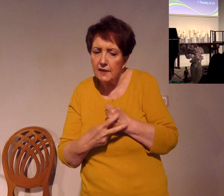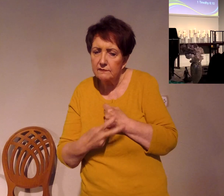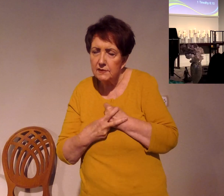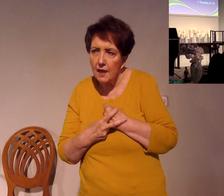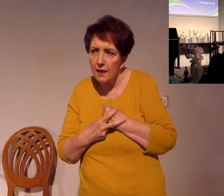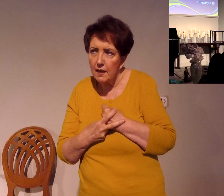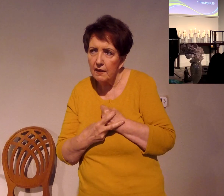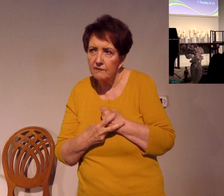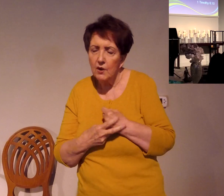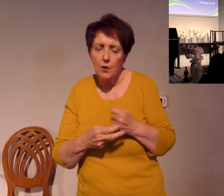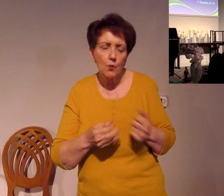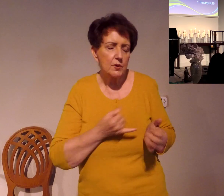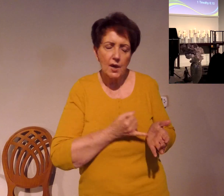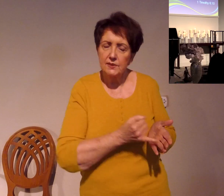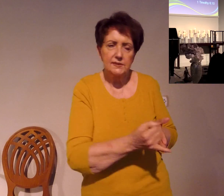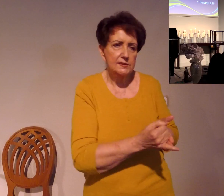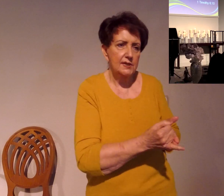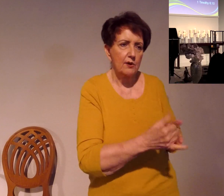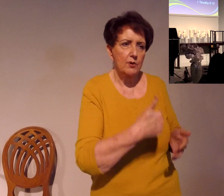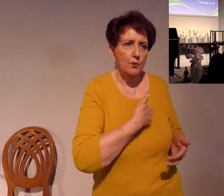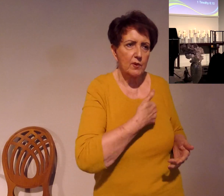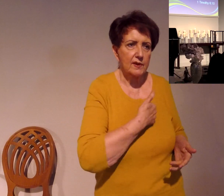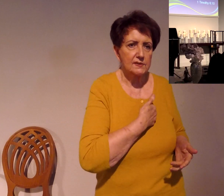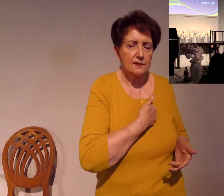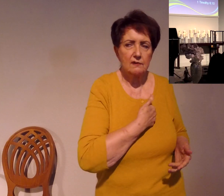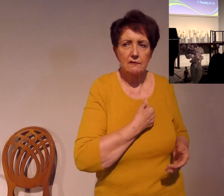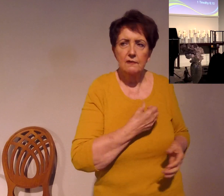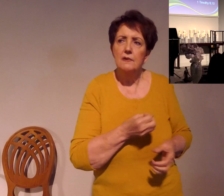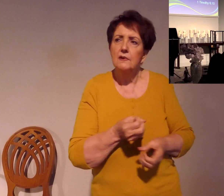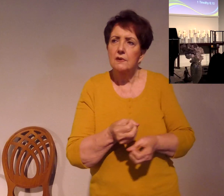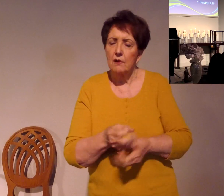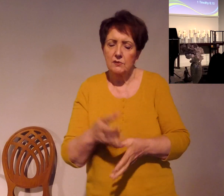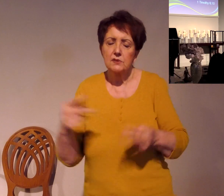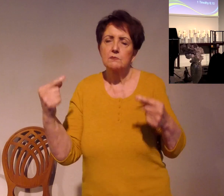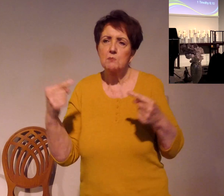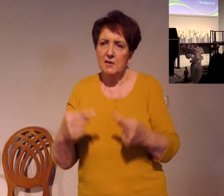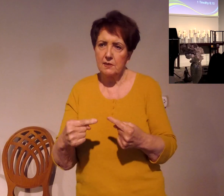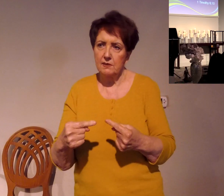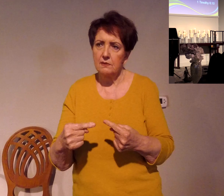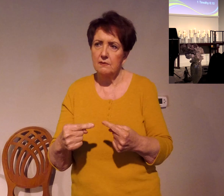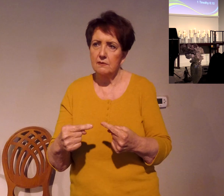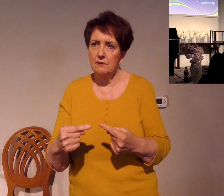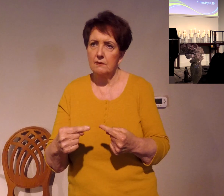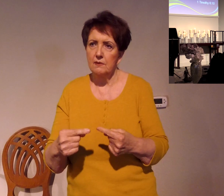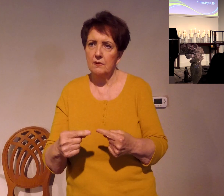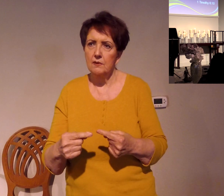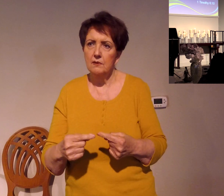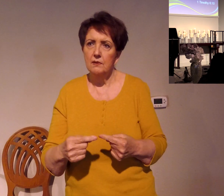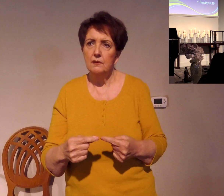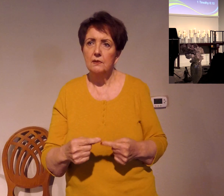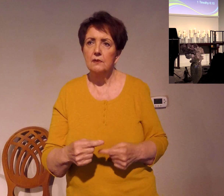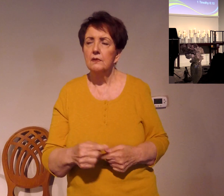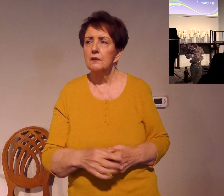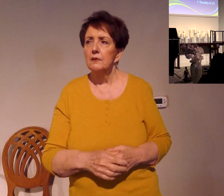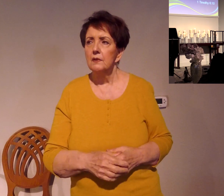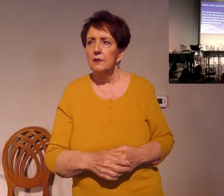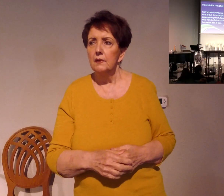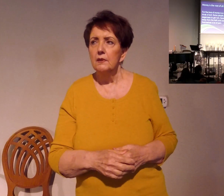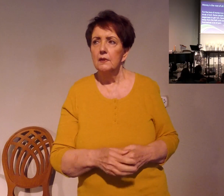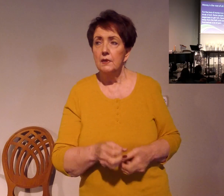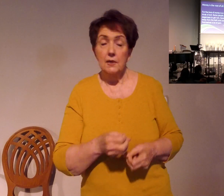an integrity with ourselves, it causes pain. And we know, ultimately, it